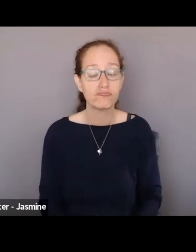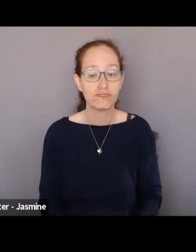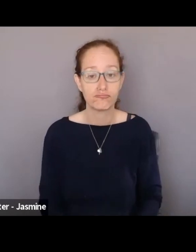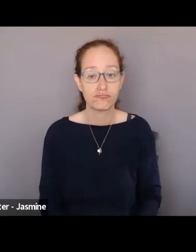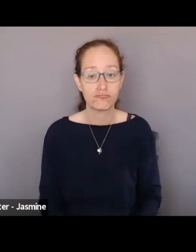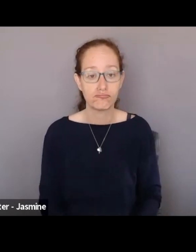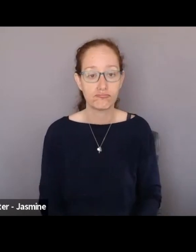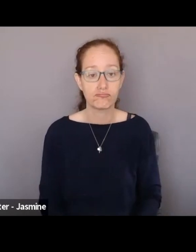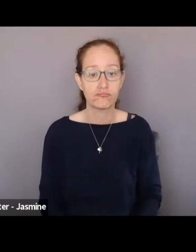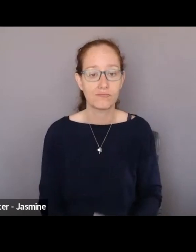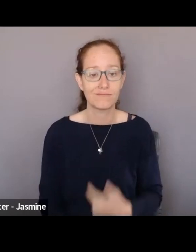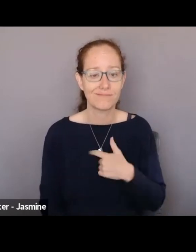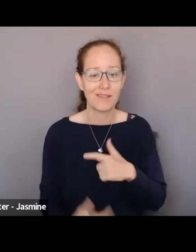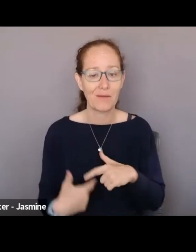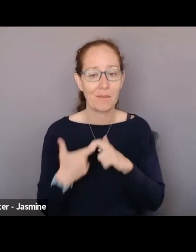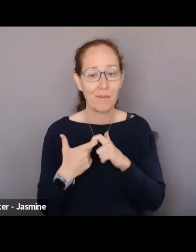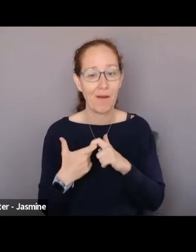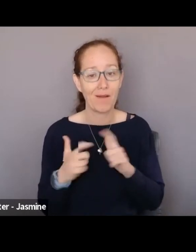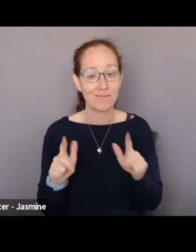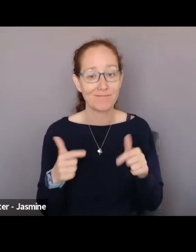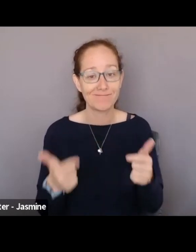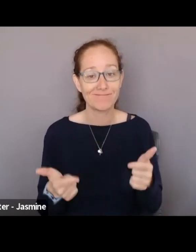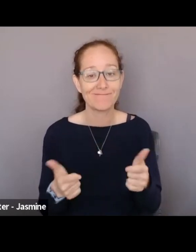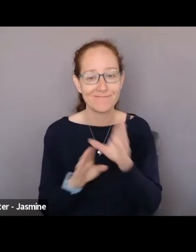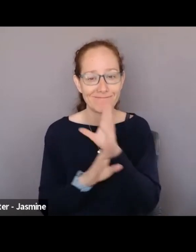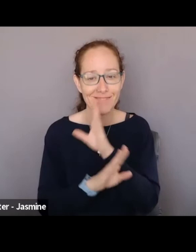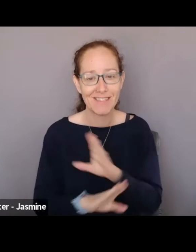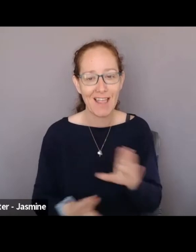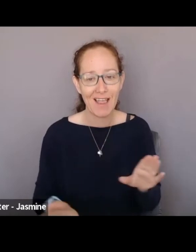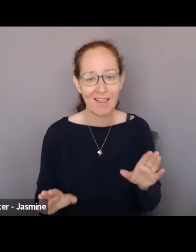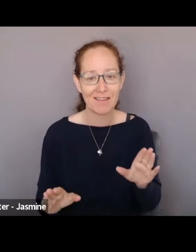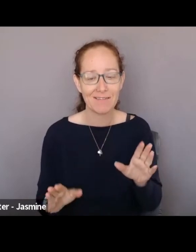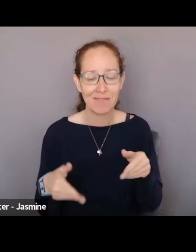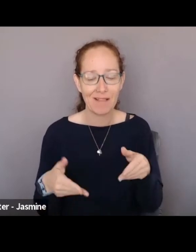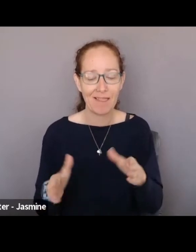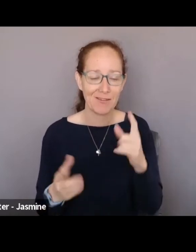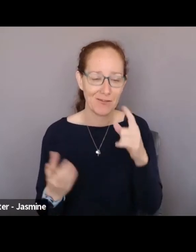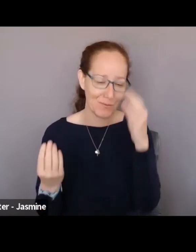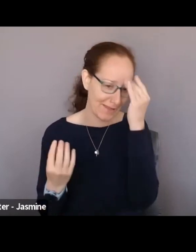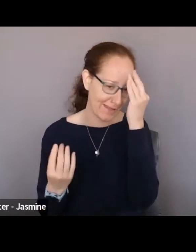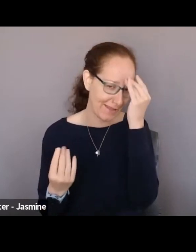And I will pause and let there be awkward silence as people think about volunteering.